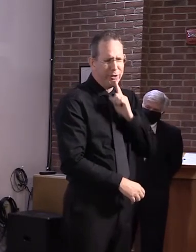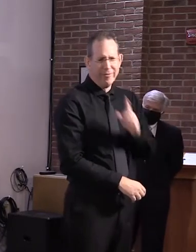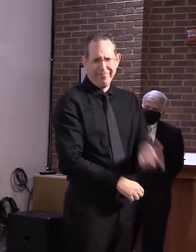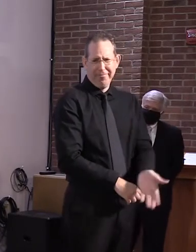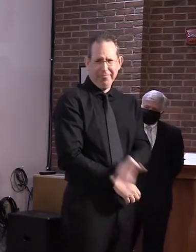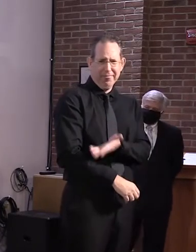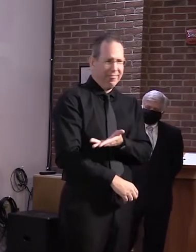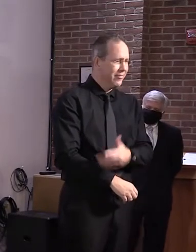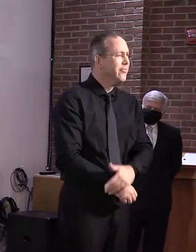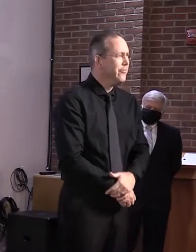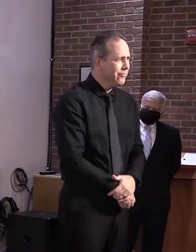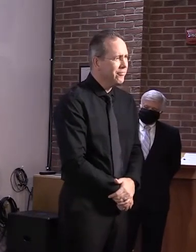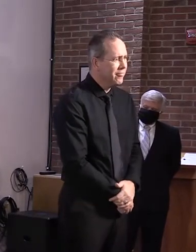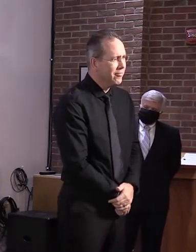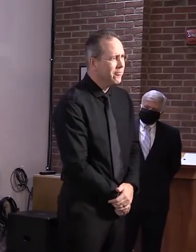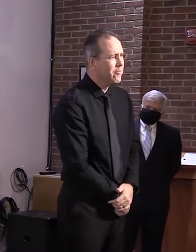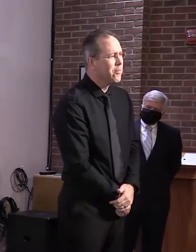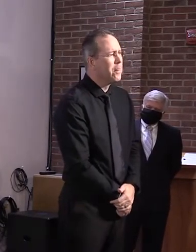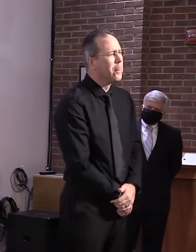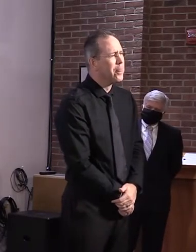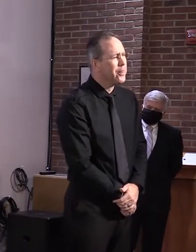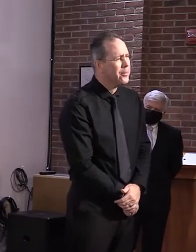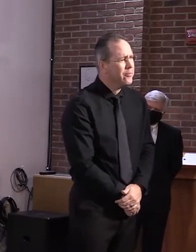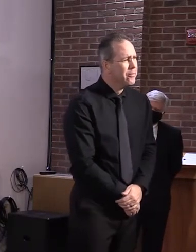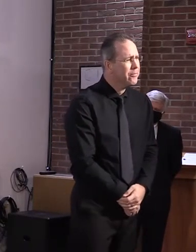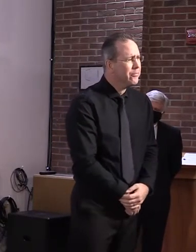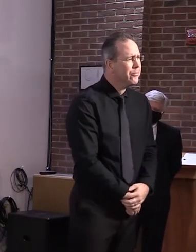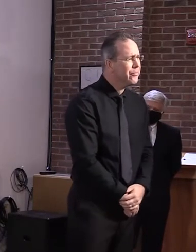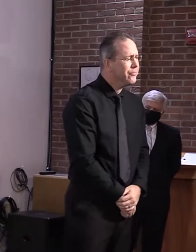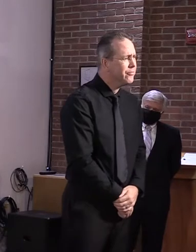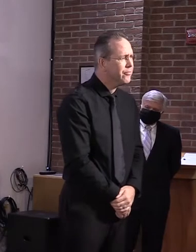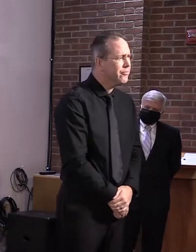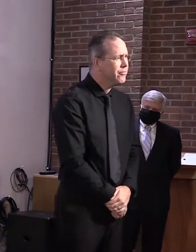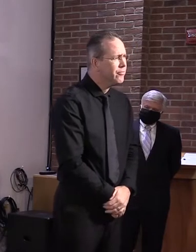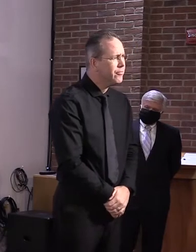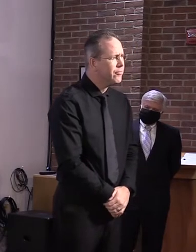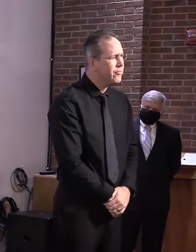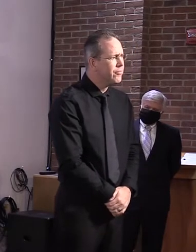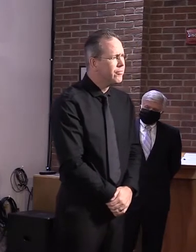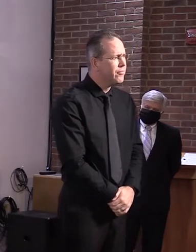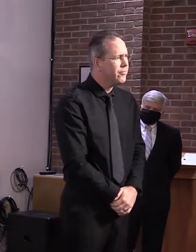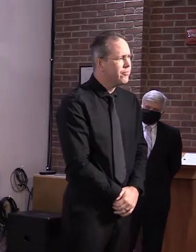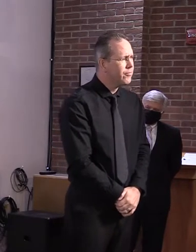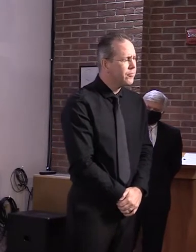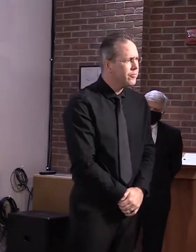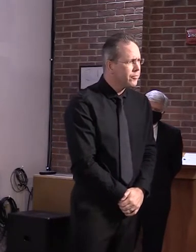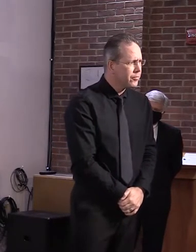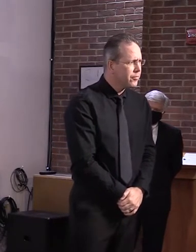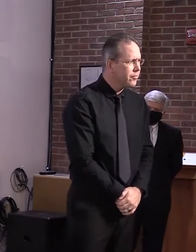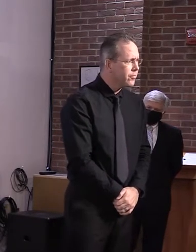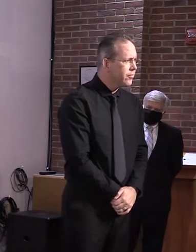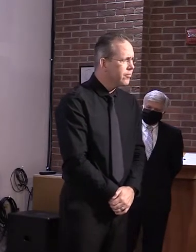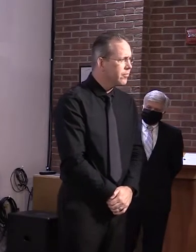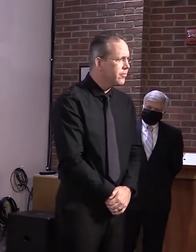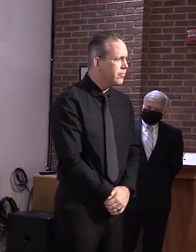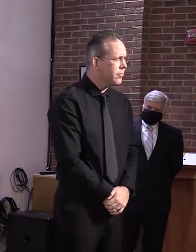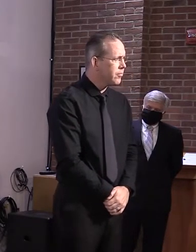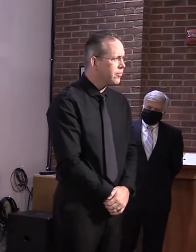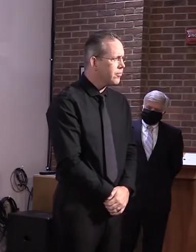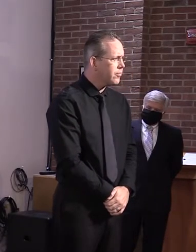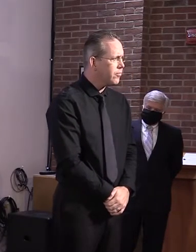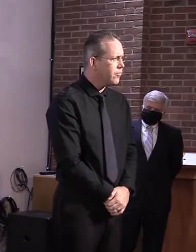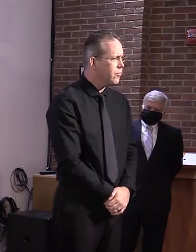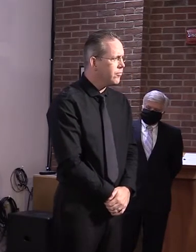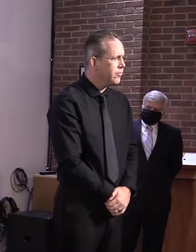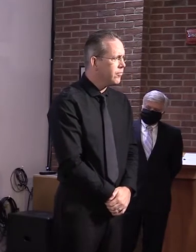I'm curious, Dr. Levine, if the contact tracers have had any issues with people mischaracterizing their